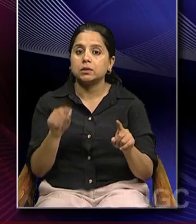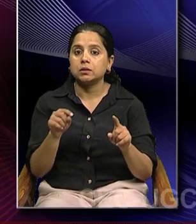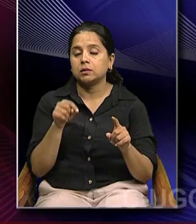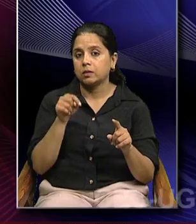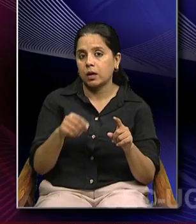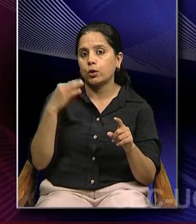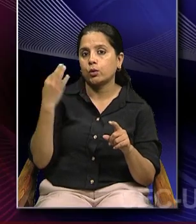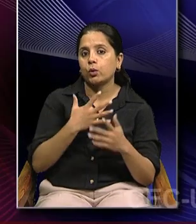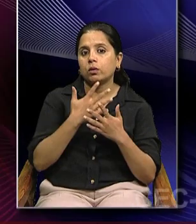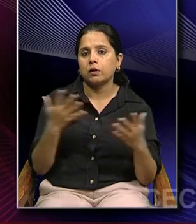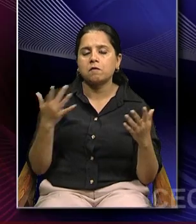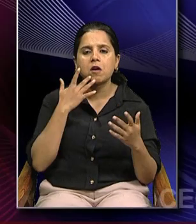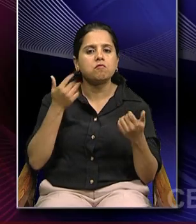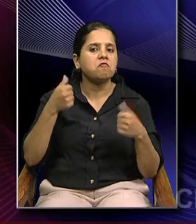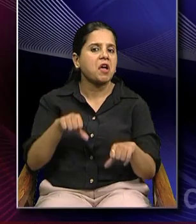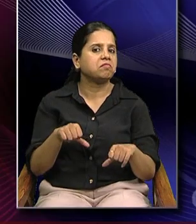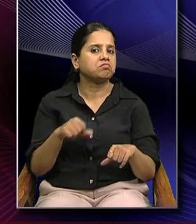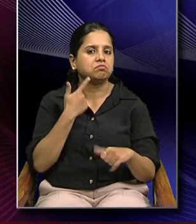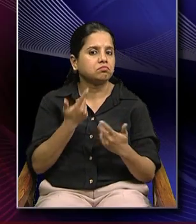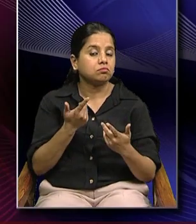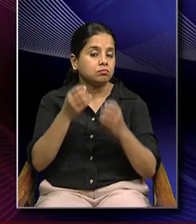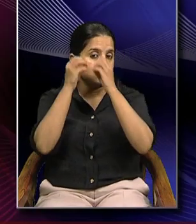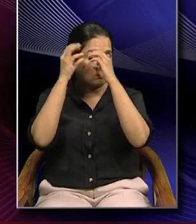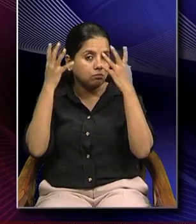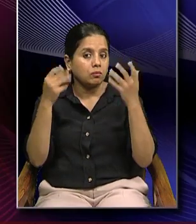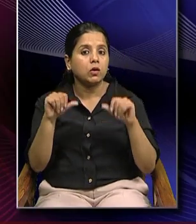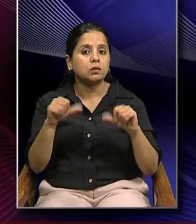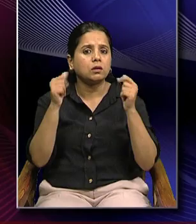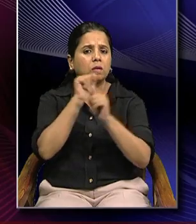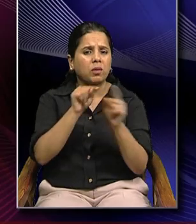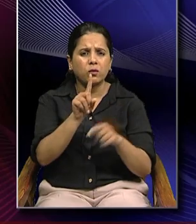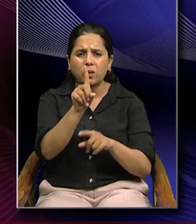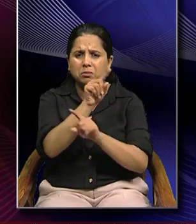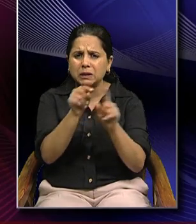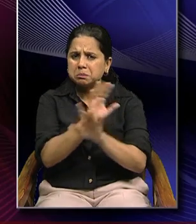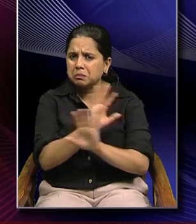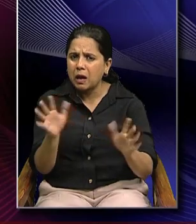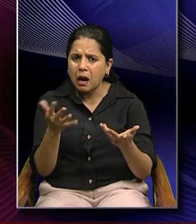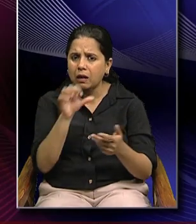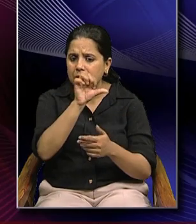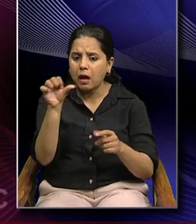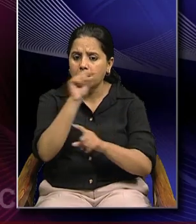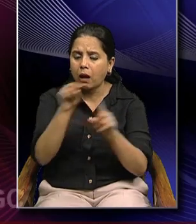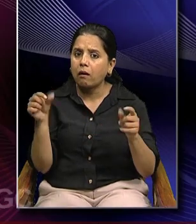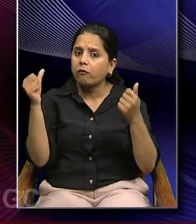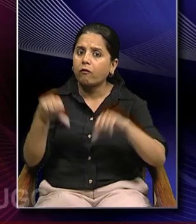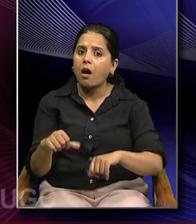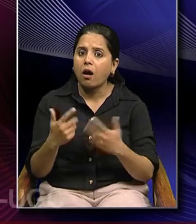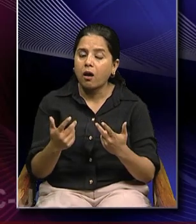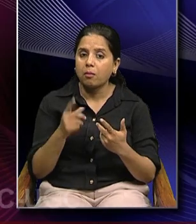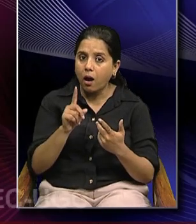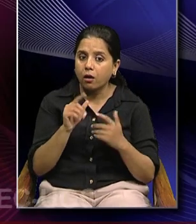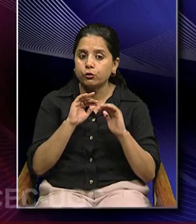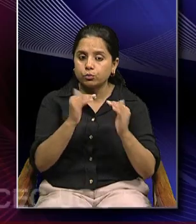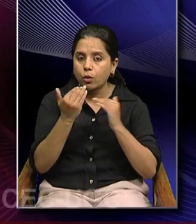the new products fail. Imagine that success rate is of 1% only, but yes, with this